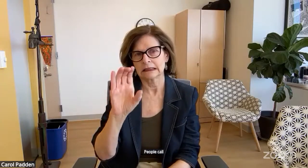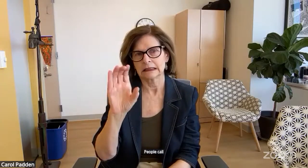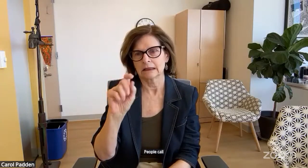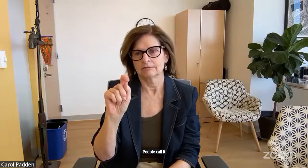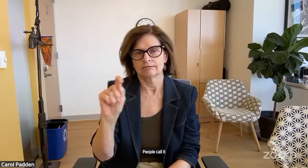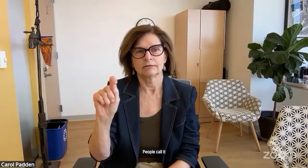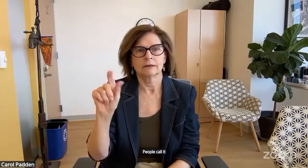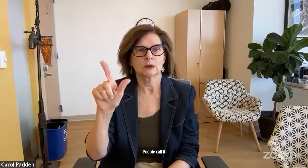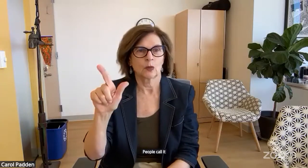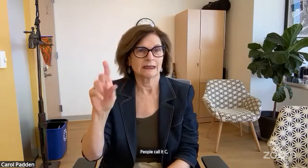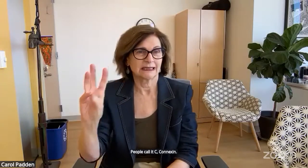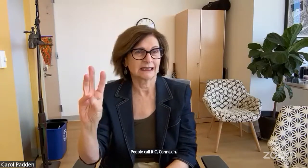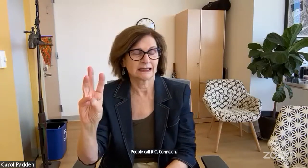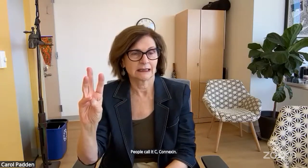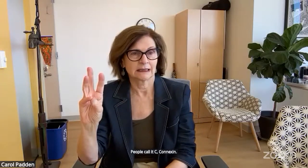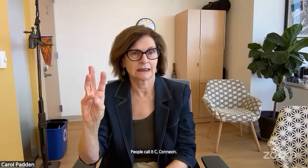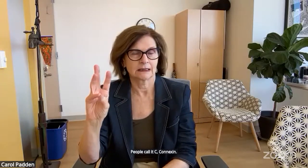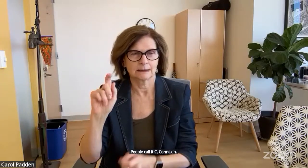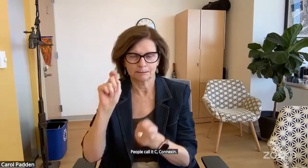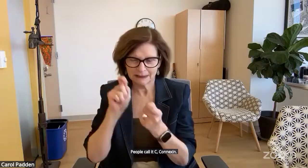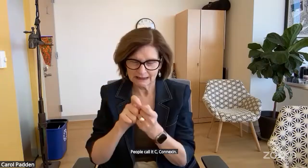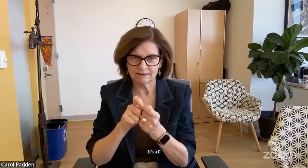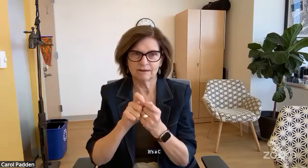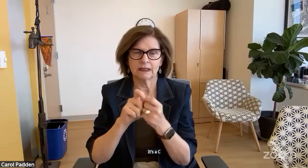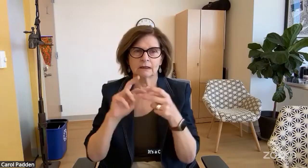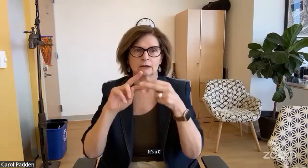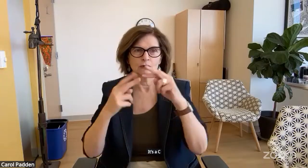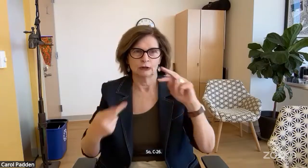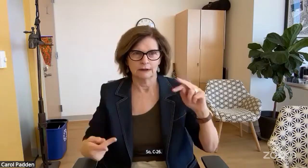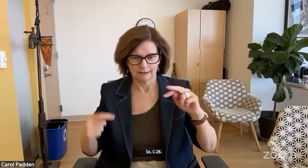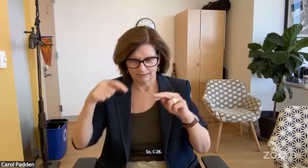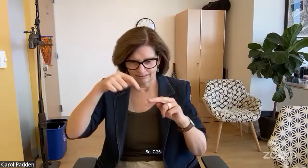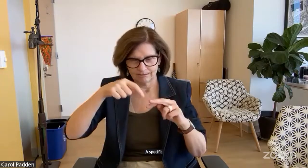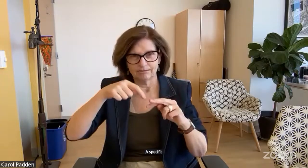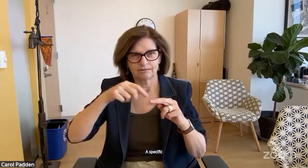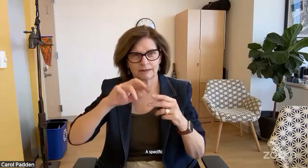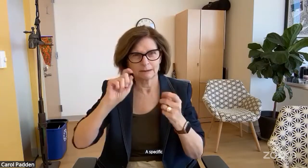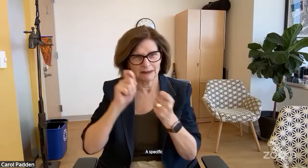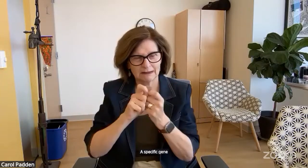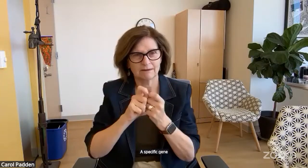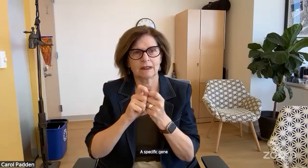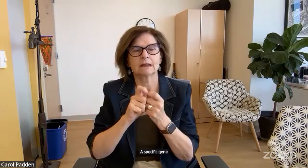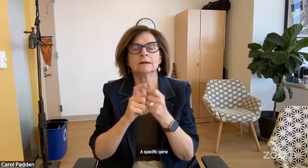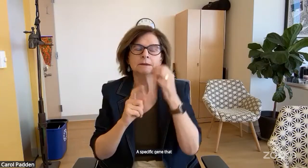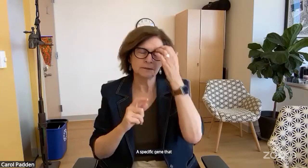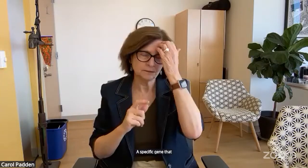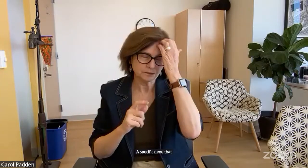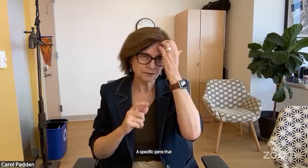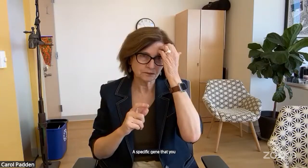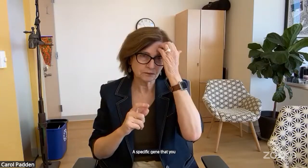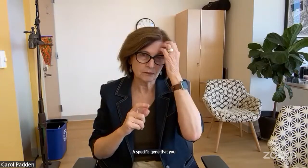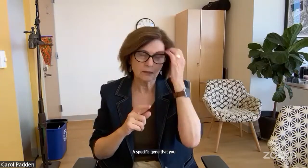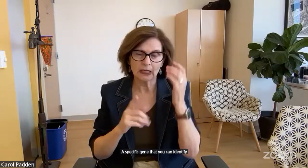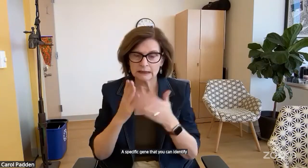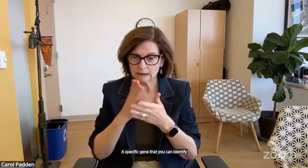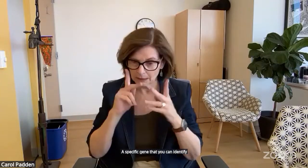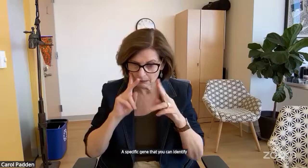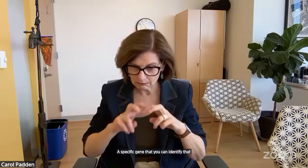C, connexin, so C-26, a specific gene that you can identify that causes